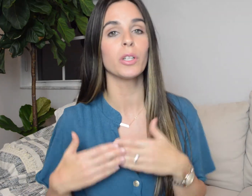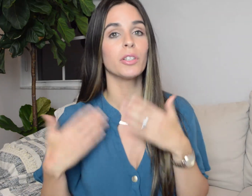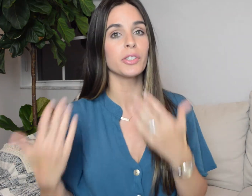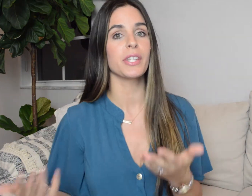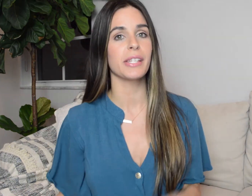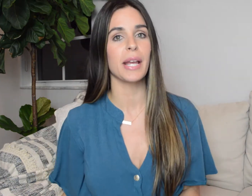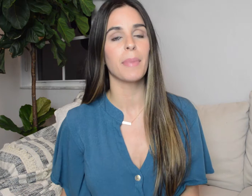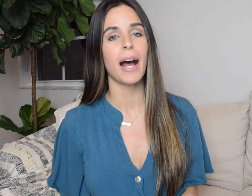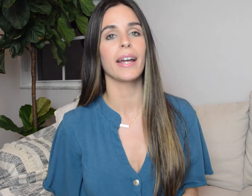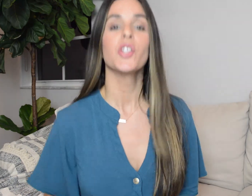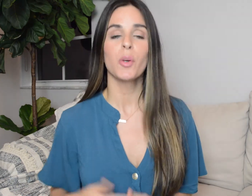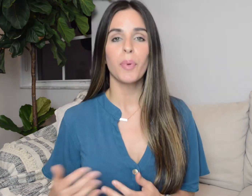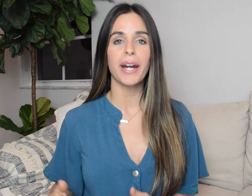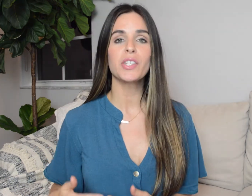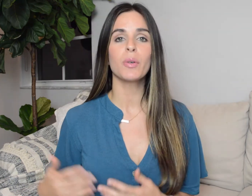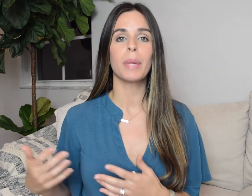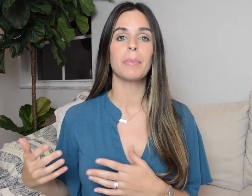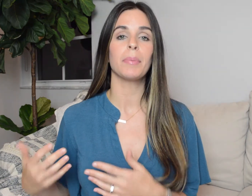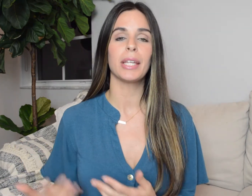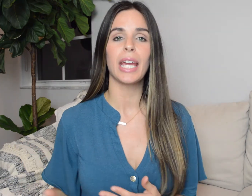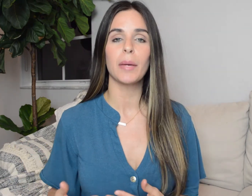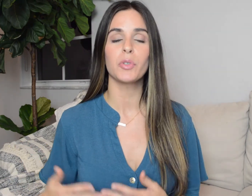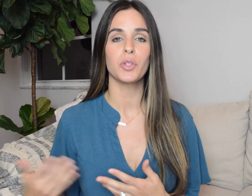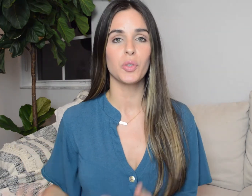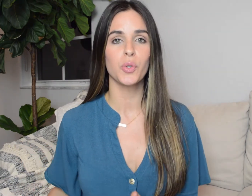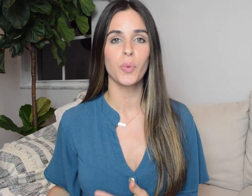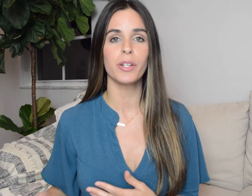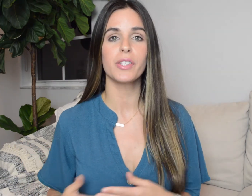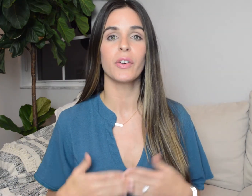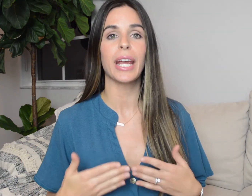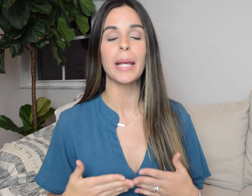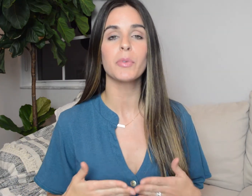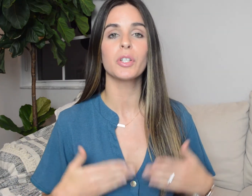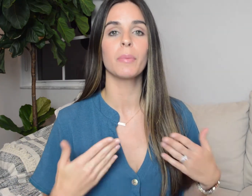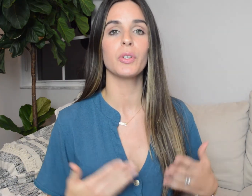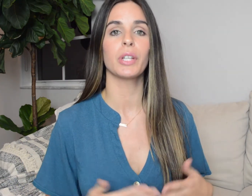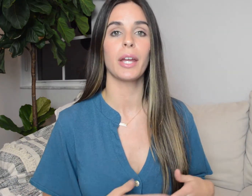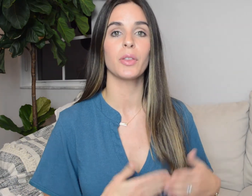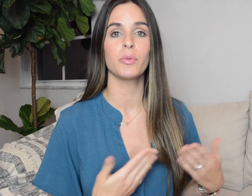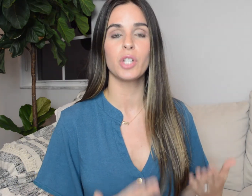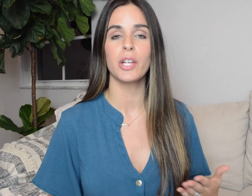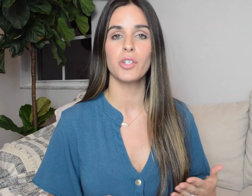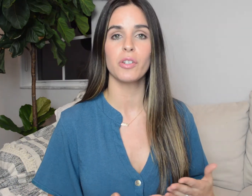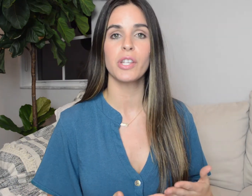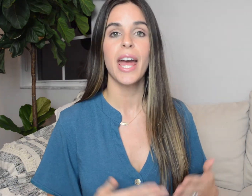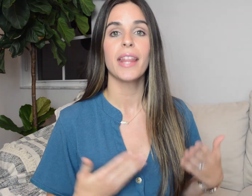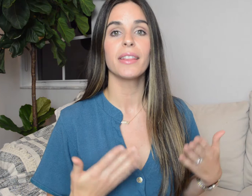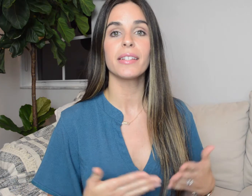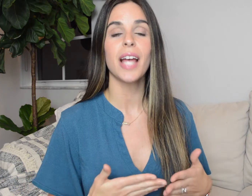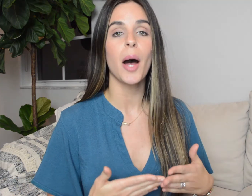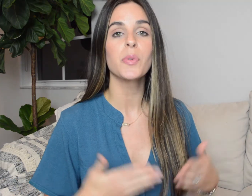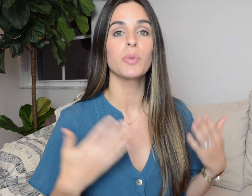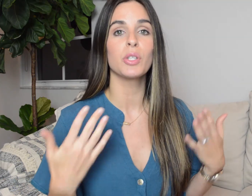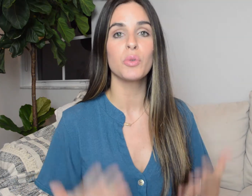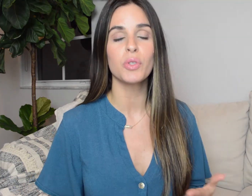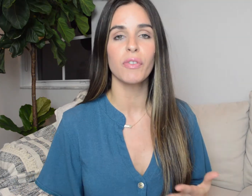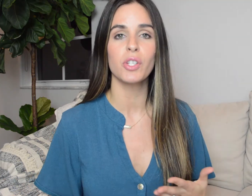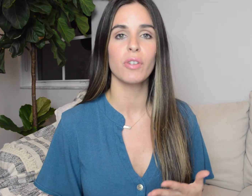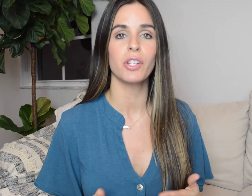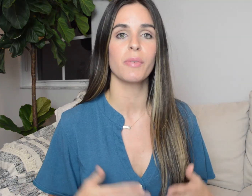learn to say bye. So prior to a baby being able to use words, they're able to communicate through gestures. This helps reduce frustration because